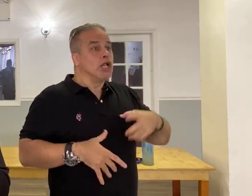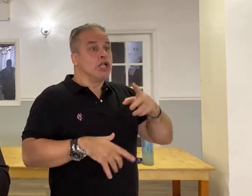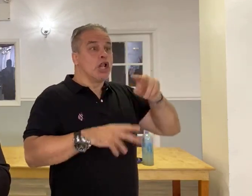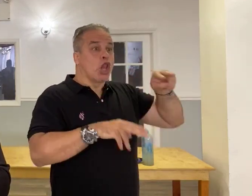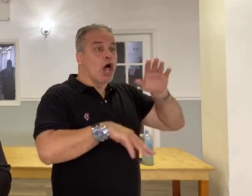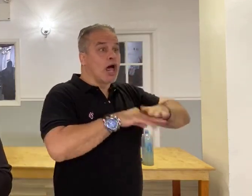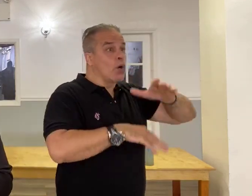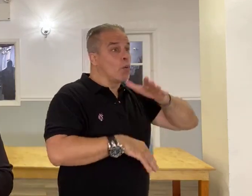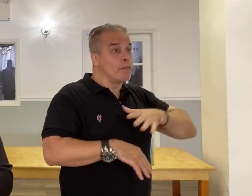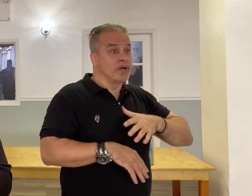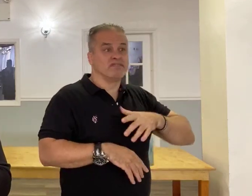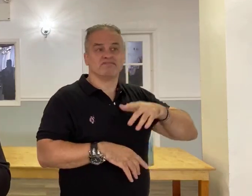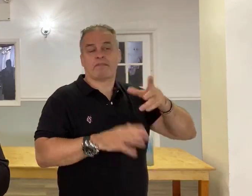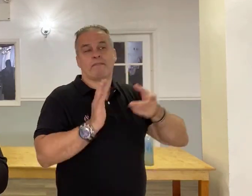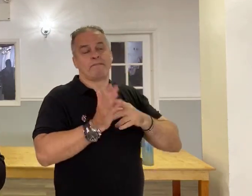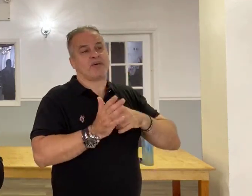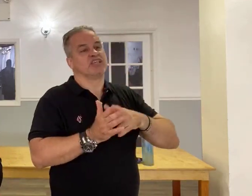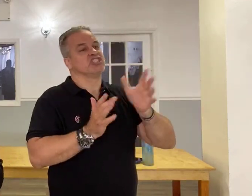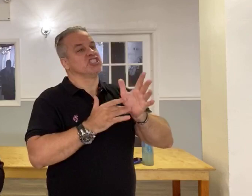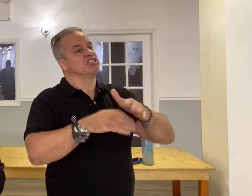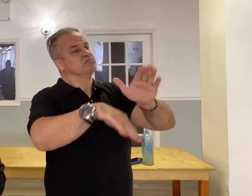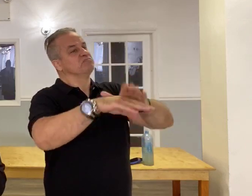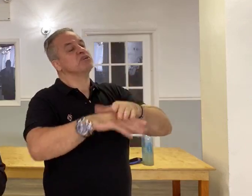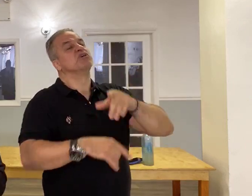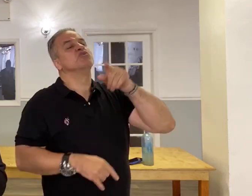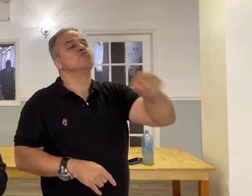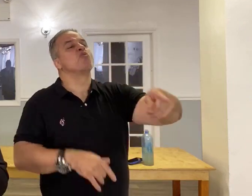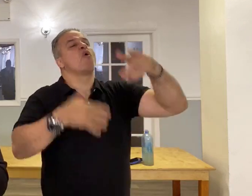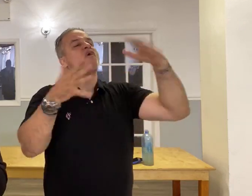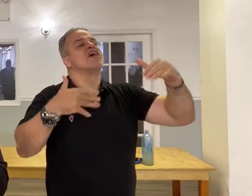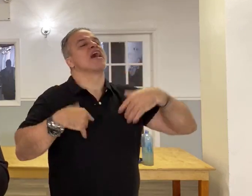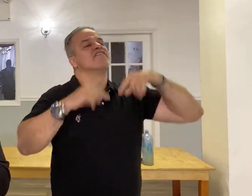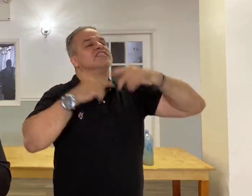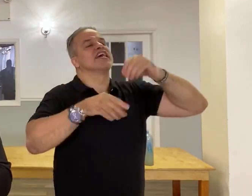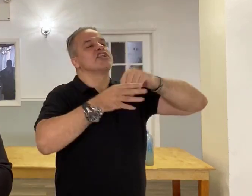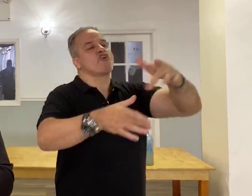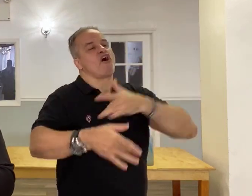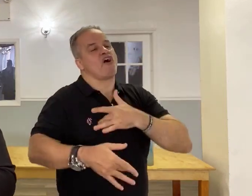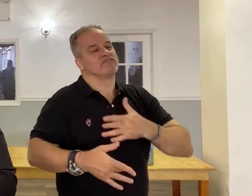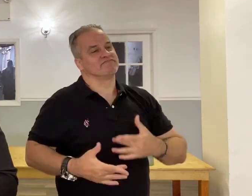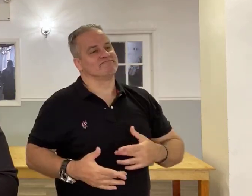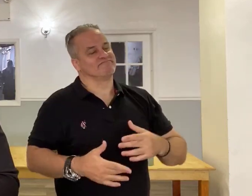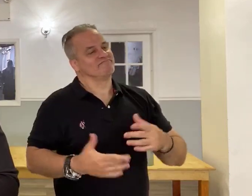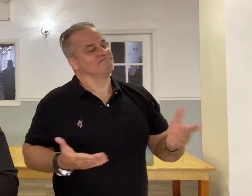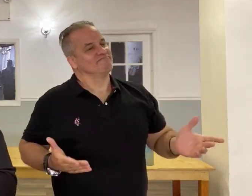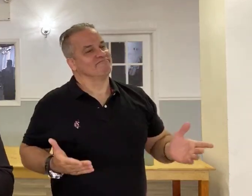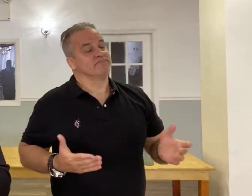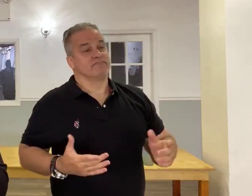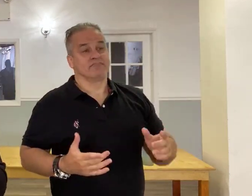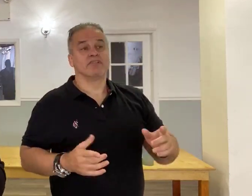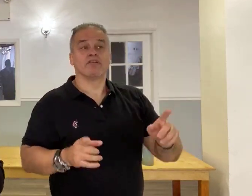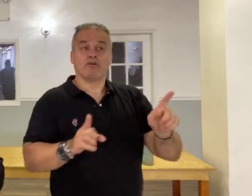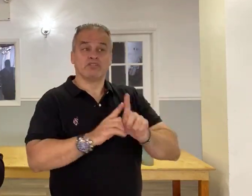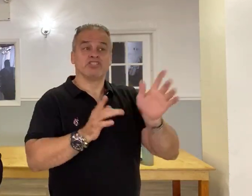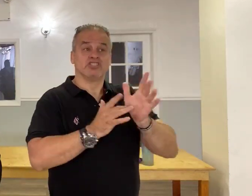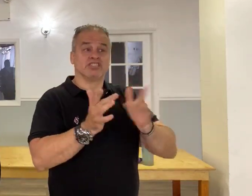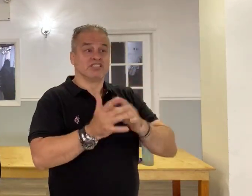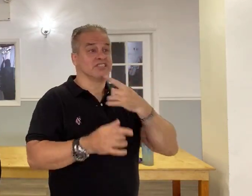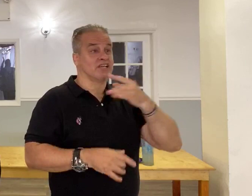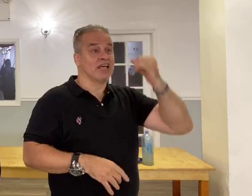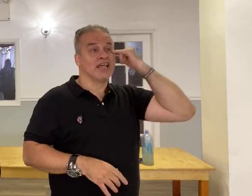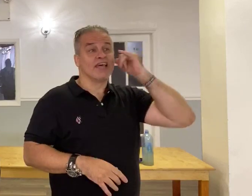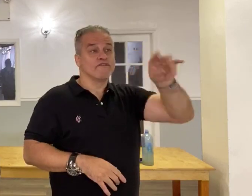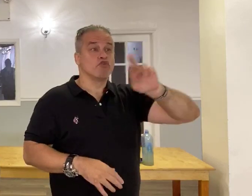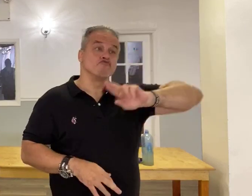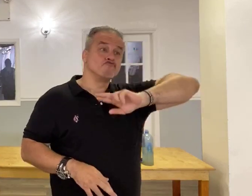her already in his heart. And if thy right eye offend thee,